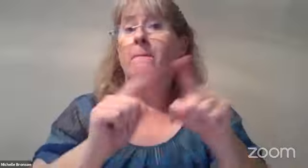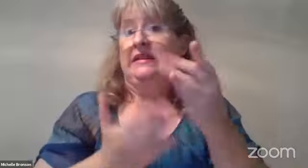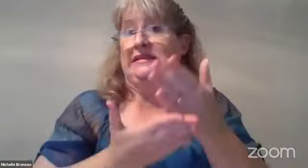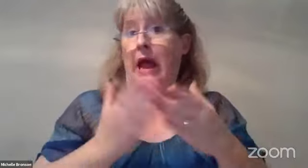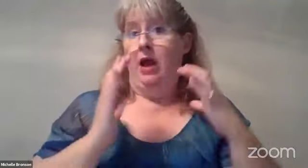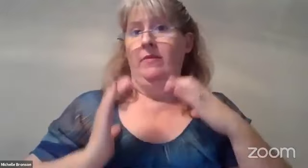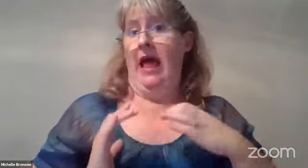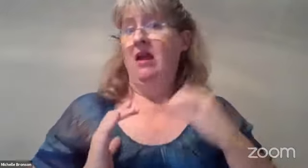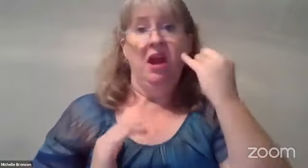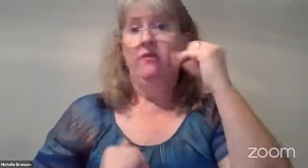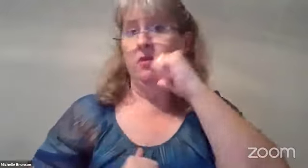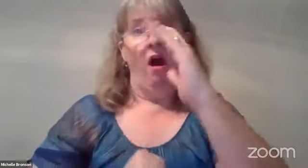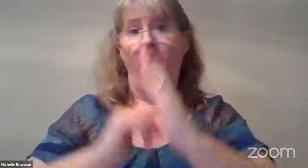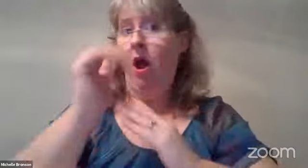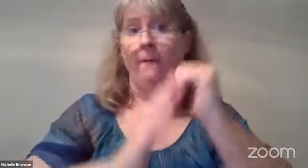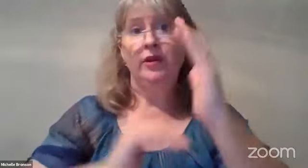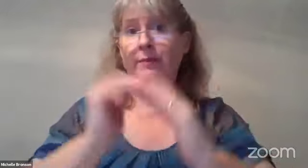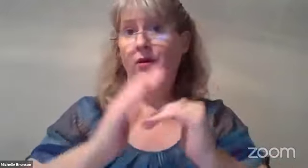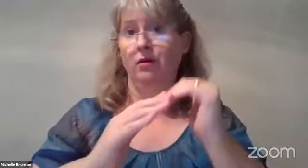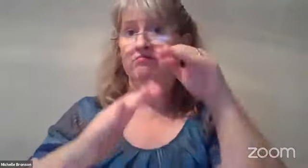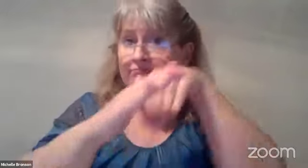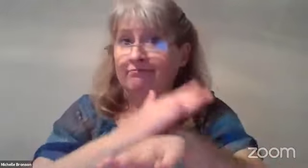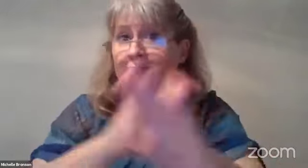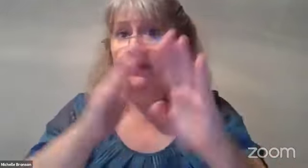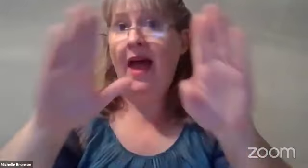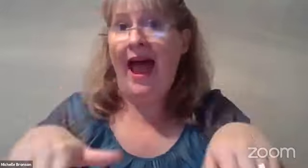that they could connect with our staff.